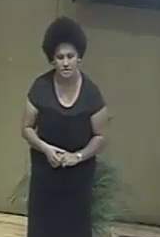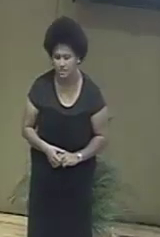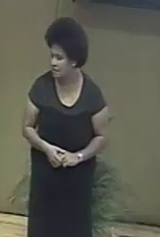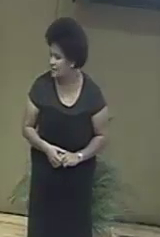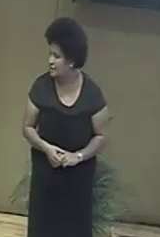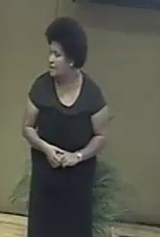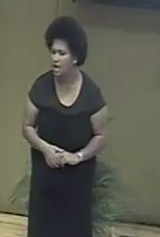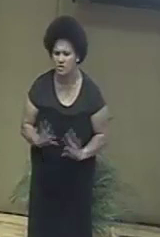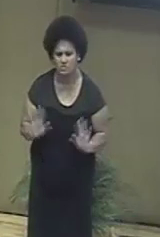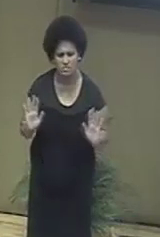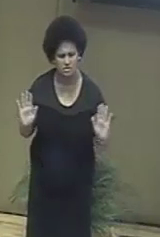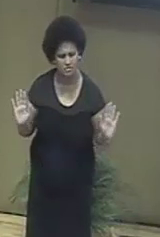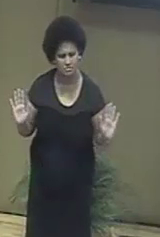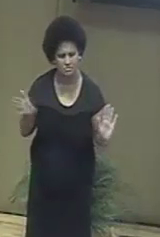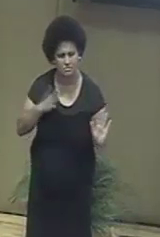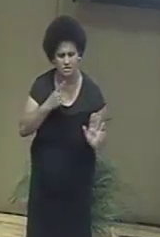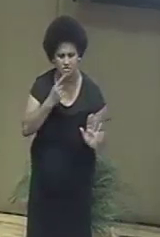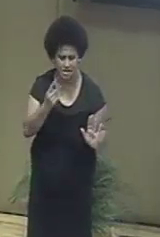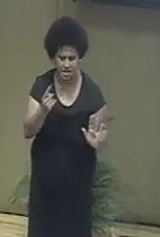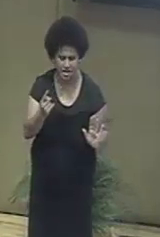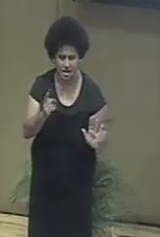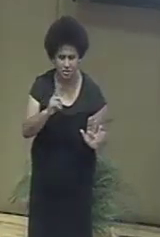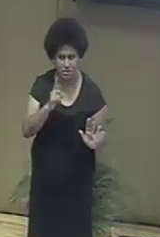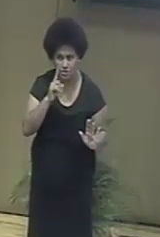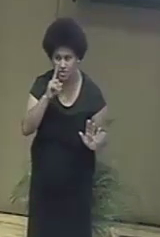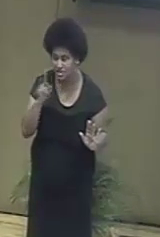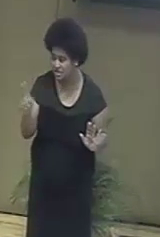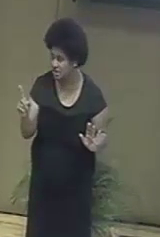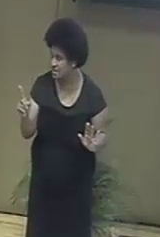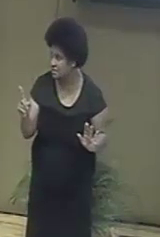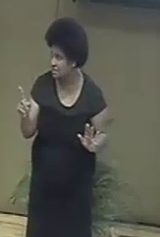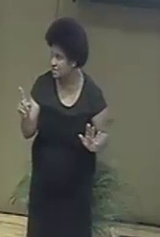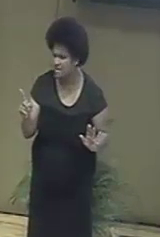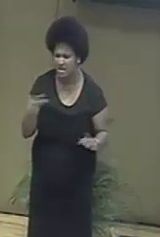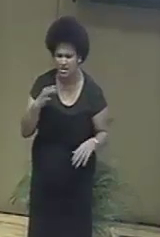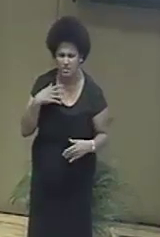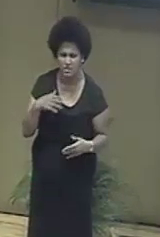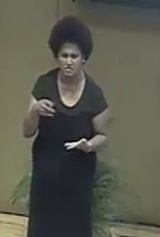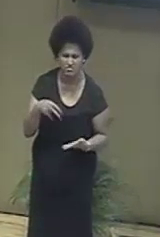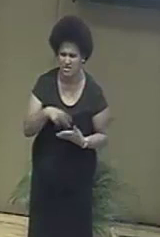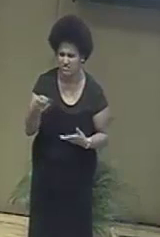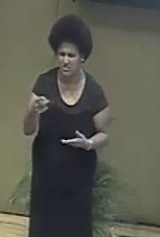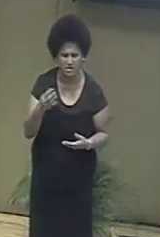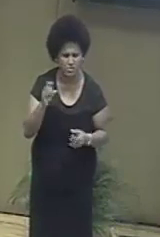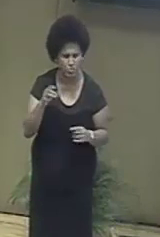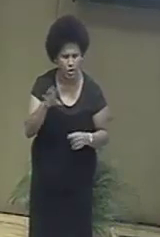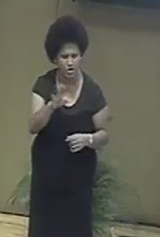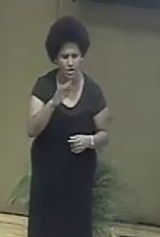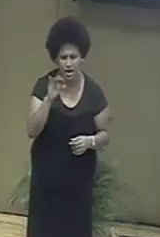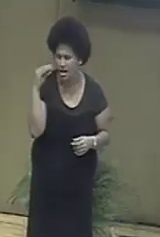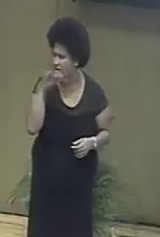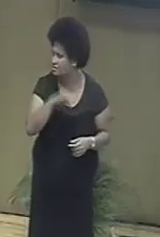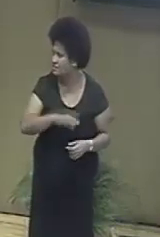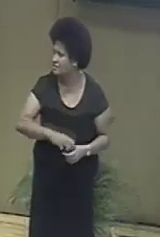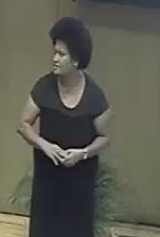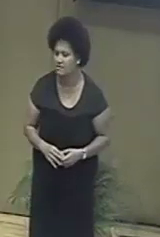I think that's all I really want to say. What we saw in there, I mean, I know I don't want to stand between you and lunch. I mean, you're saying